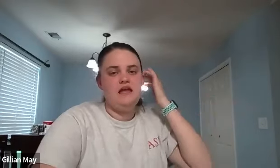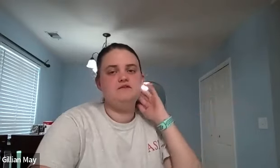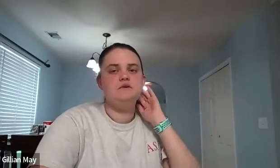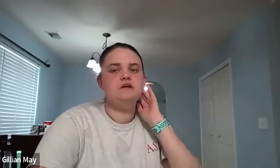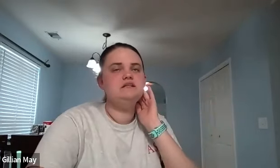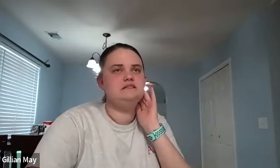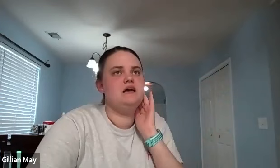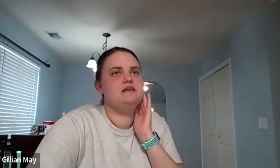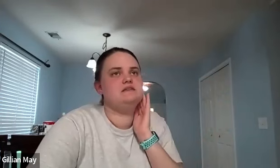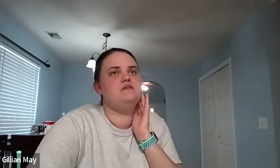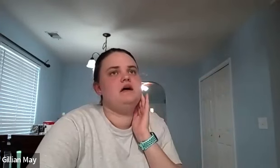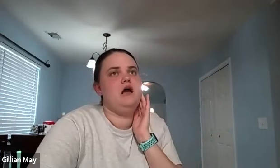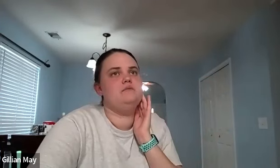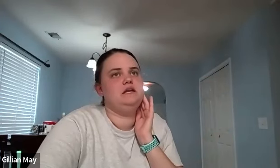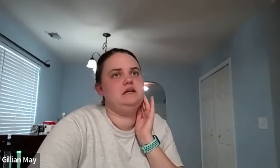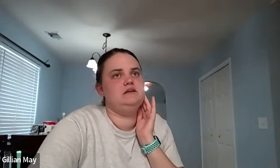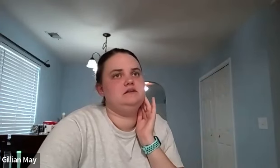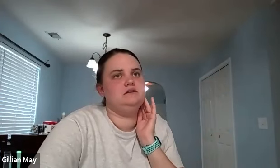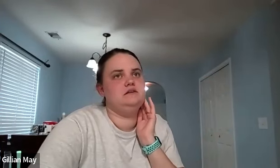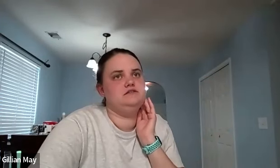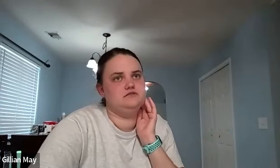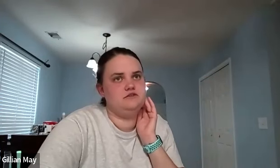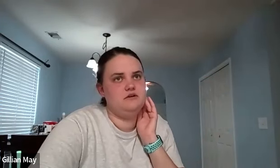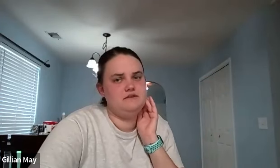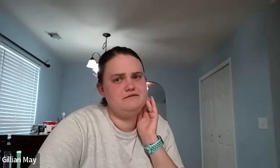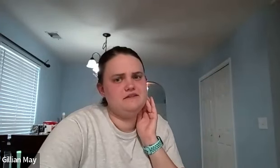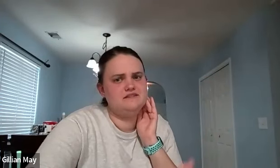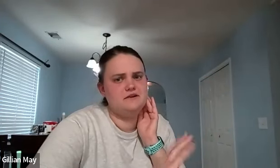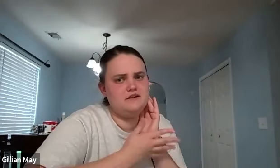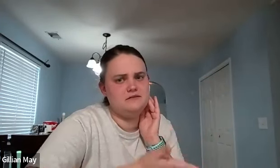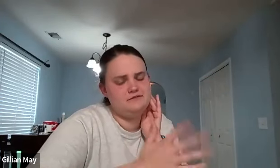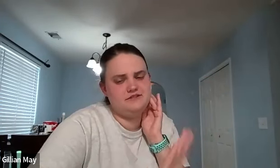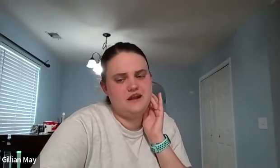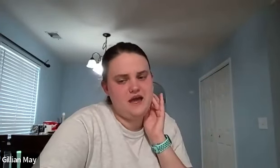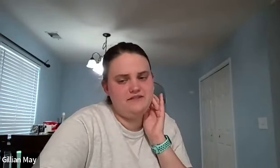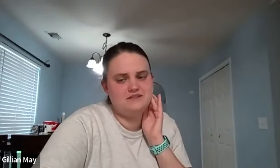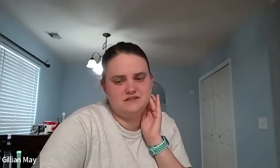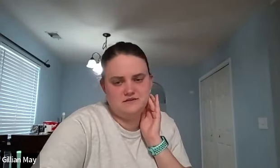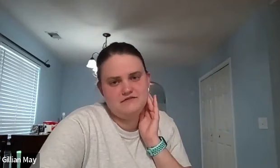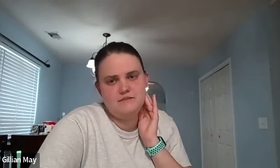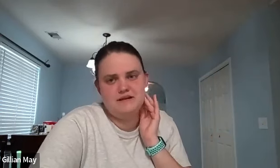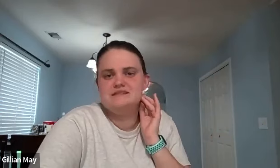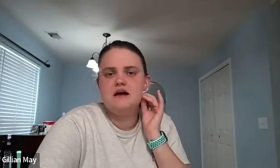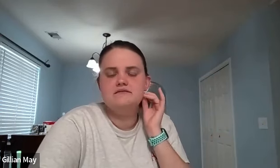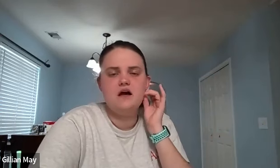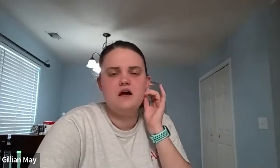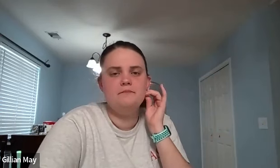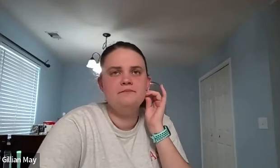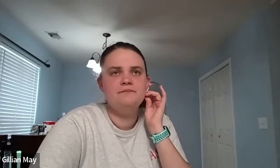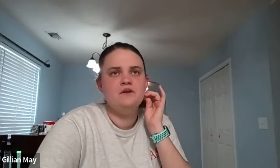you were going to say something like how many children you have, I feel like this is very clear, but I'm just going to add this since we have 3 minutes left. You